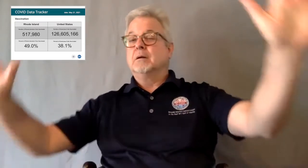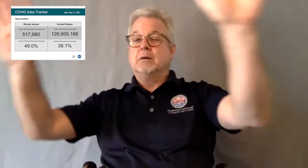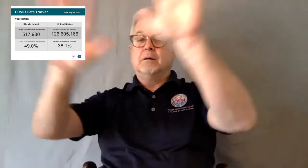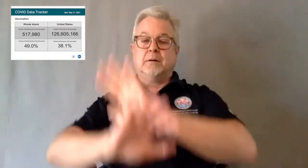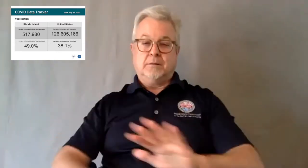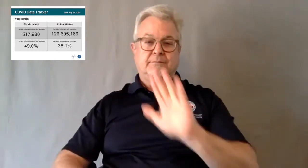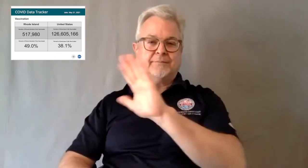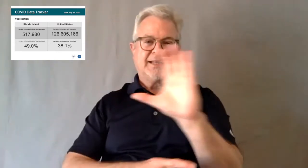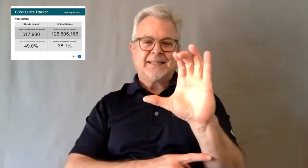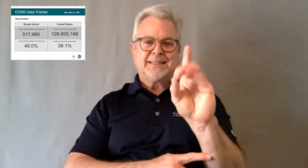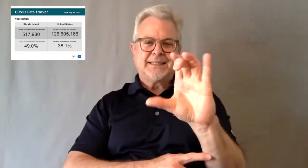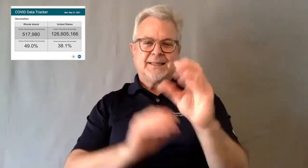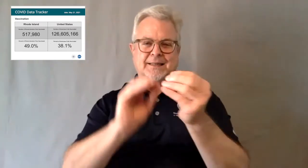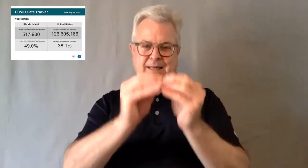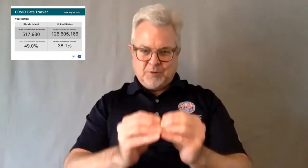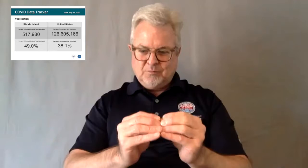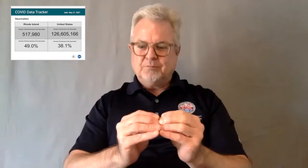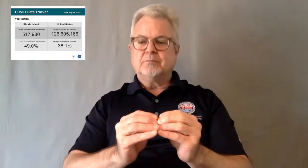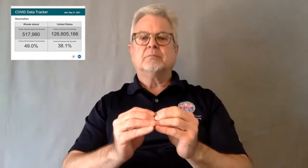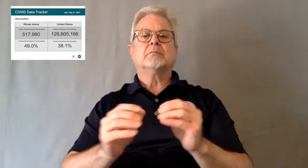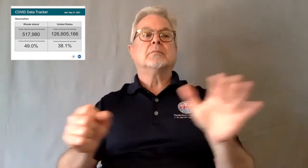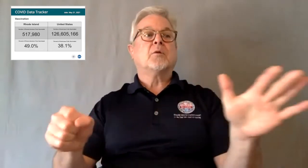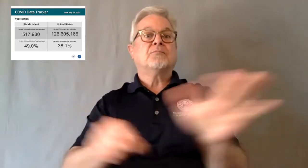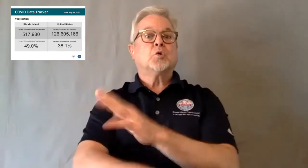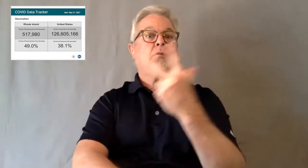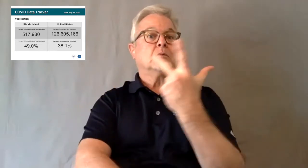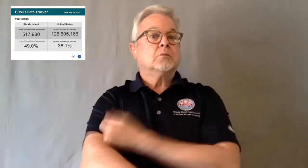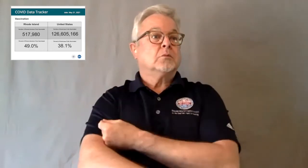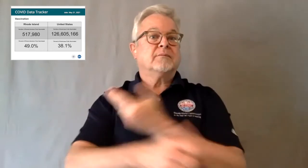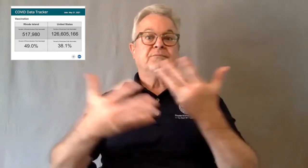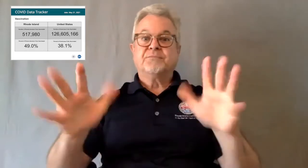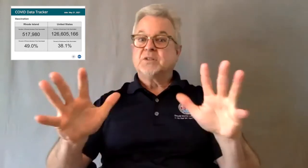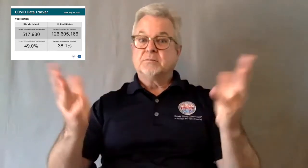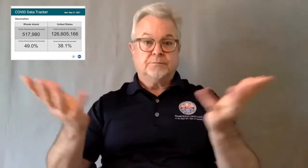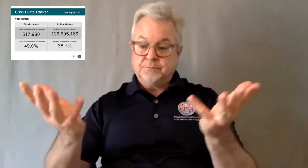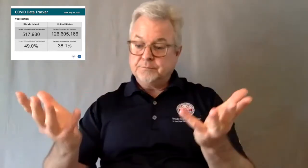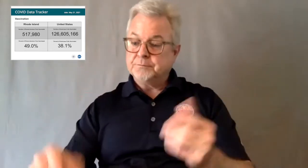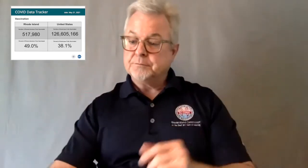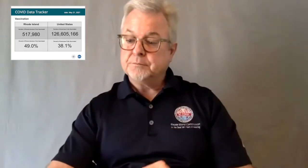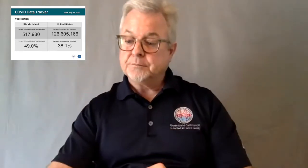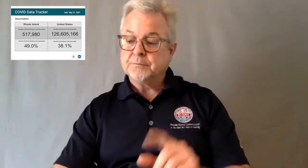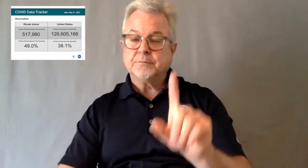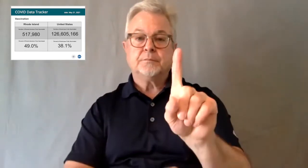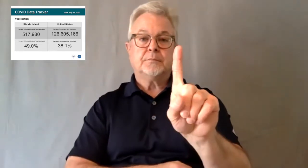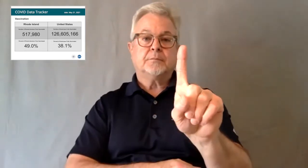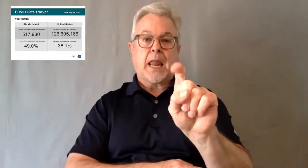Now, across the US, the whole United States, the CDC says the number of people who are fully vaccinated